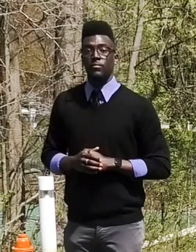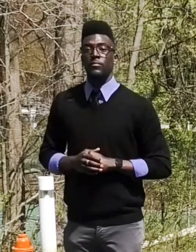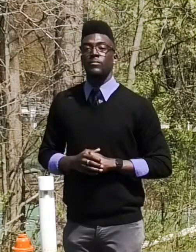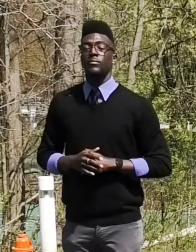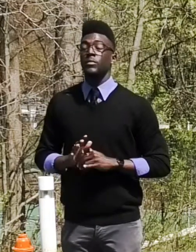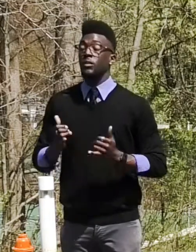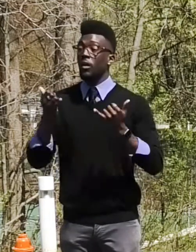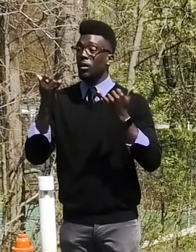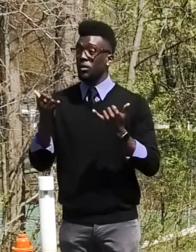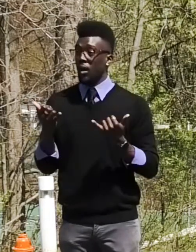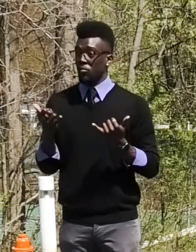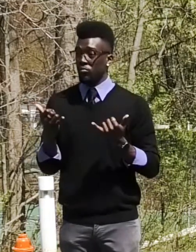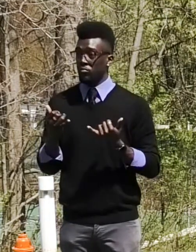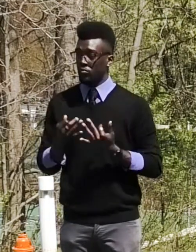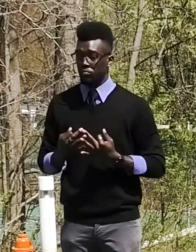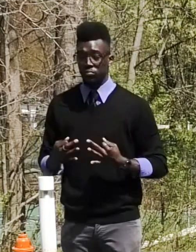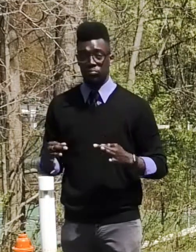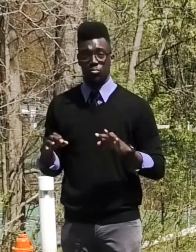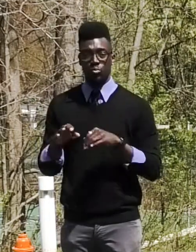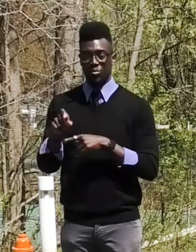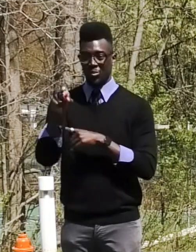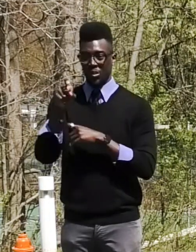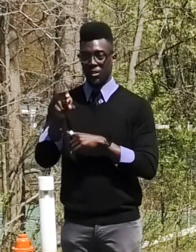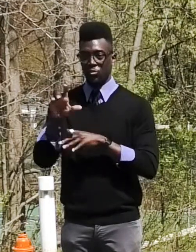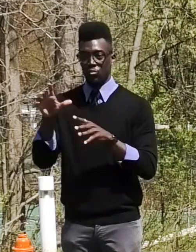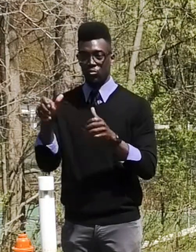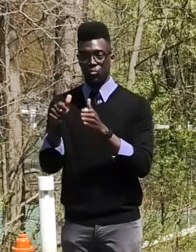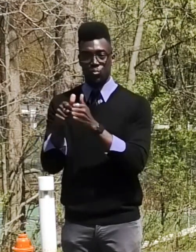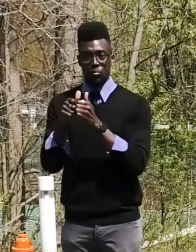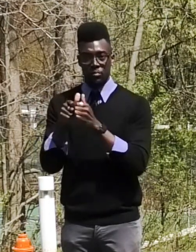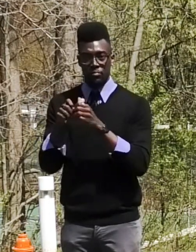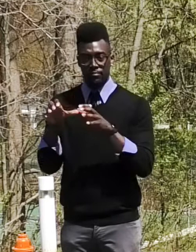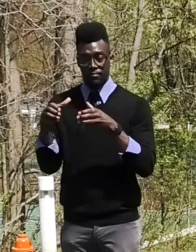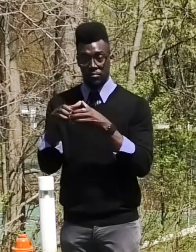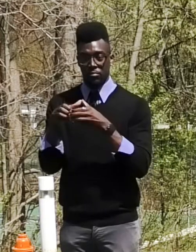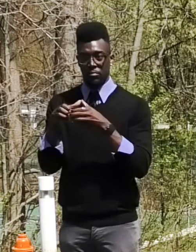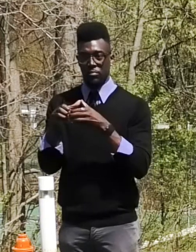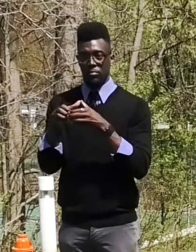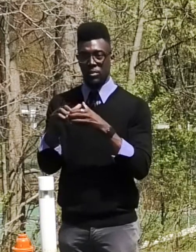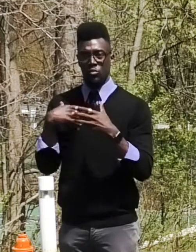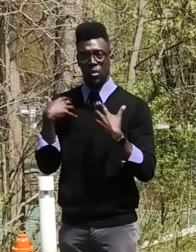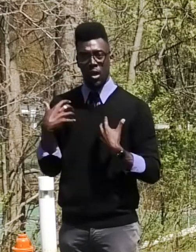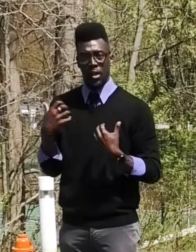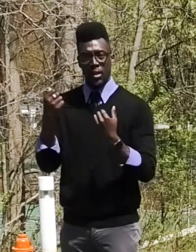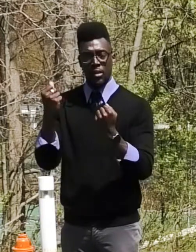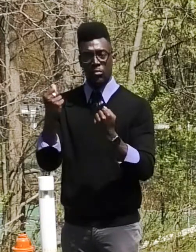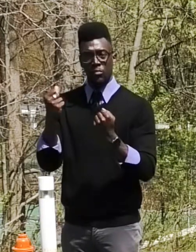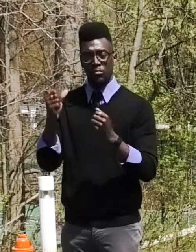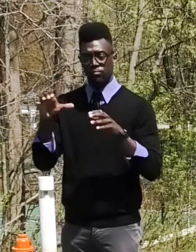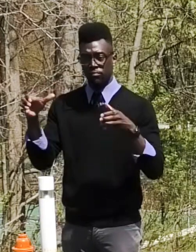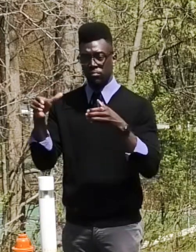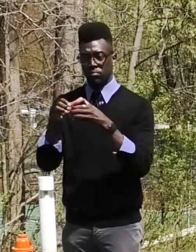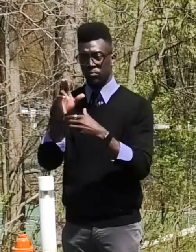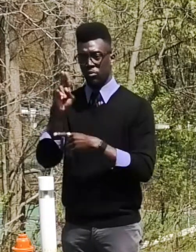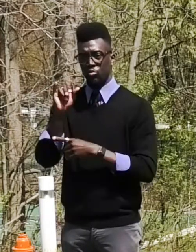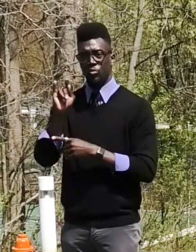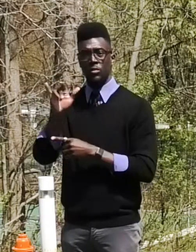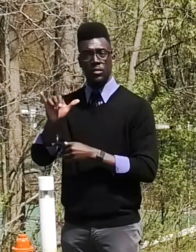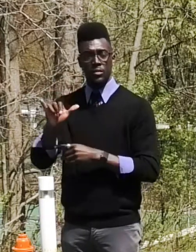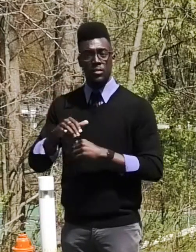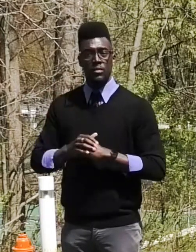Now more than ever, we need to come together in a time of healing, in a time of unity, to not